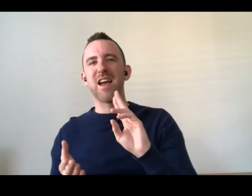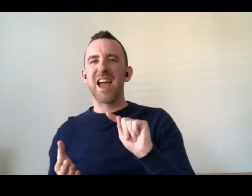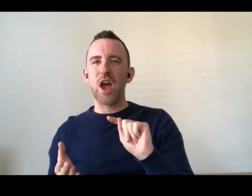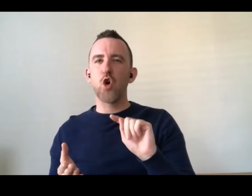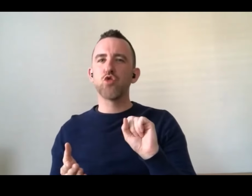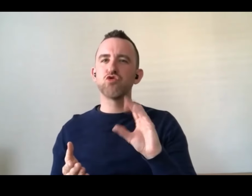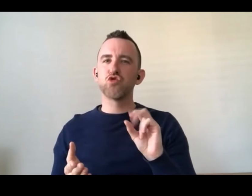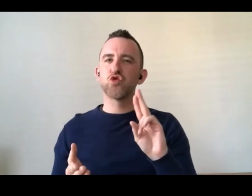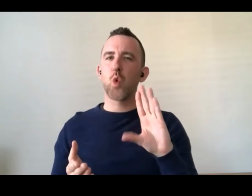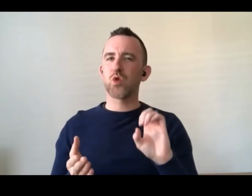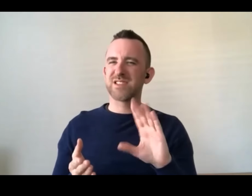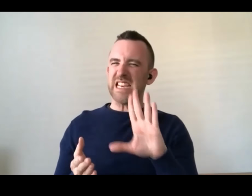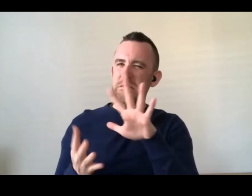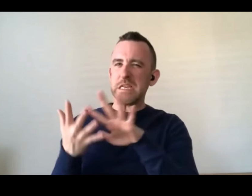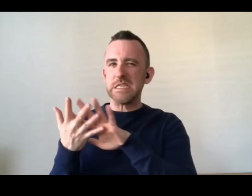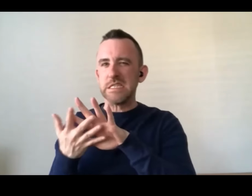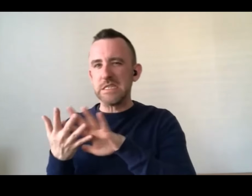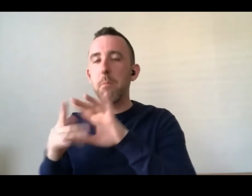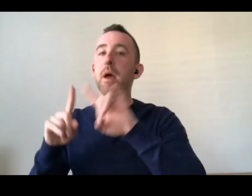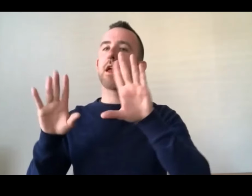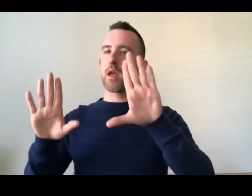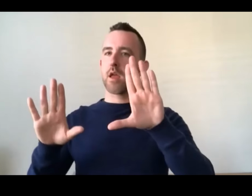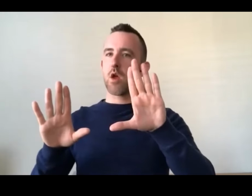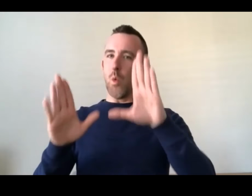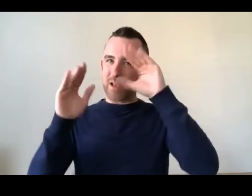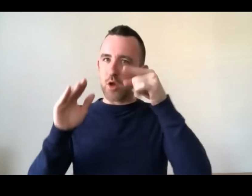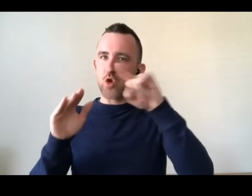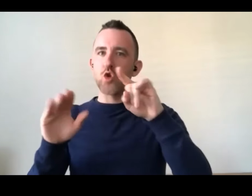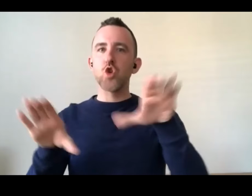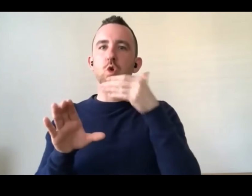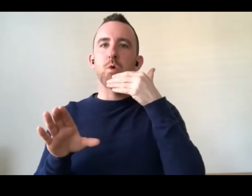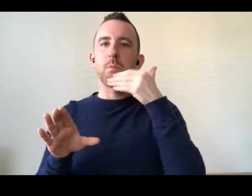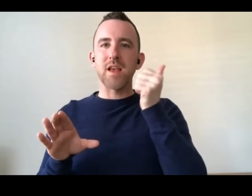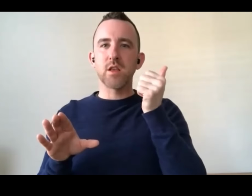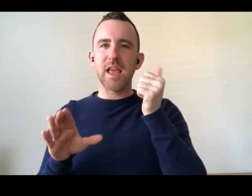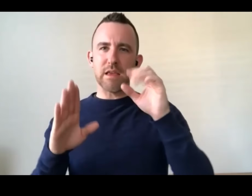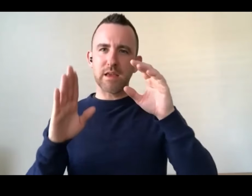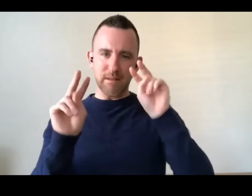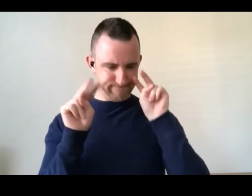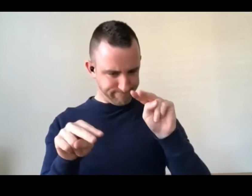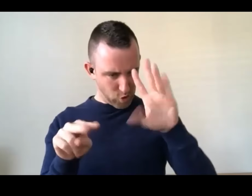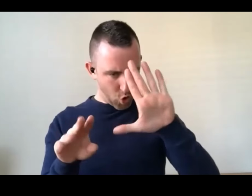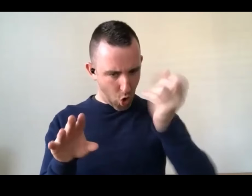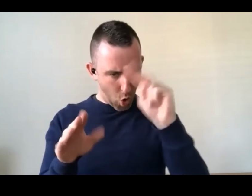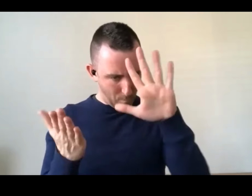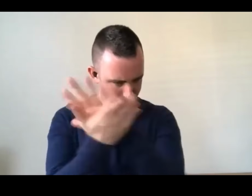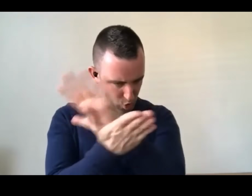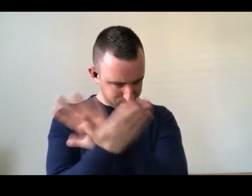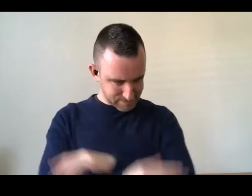we expect teams to do their own work. And I think, keep your eyes on your own parchment. You know what I